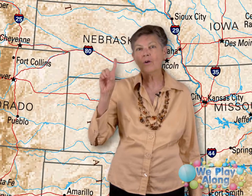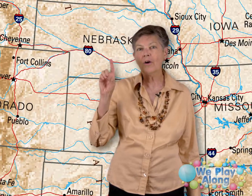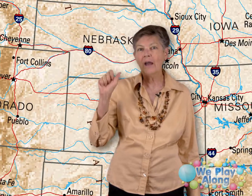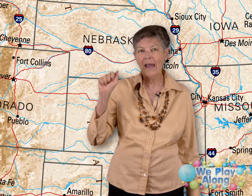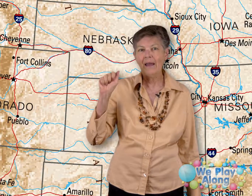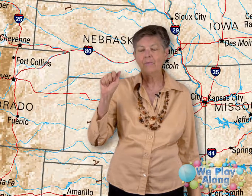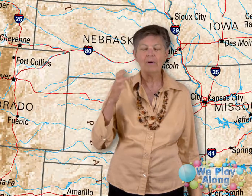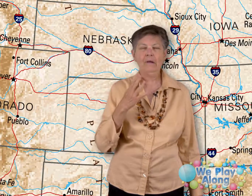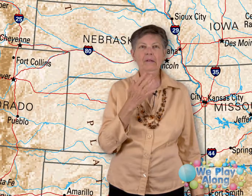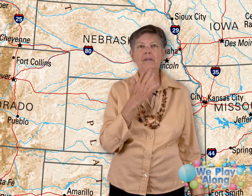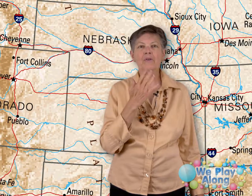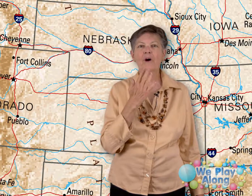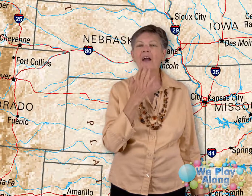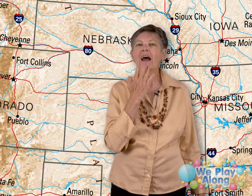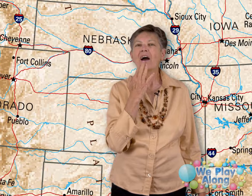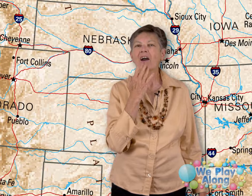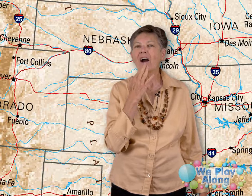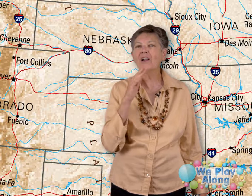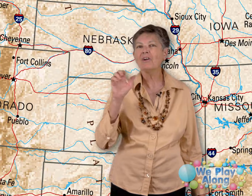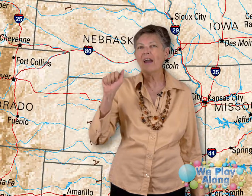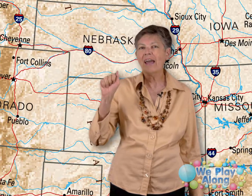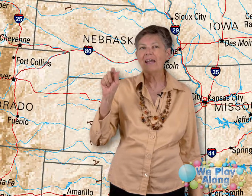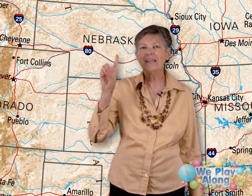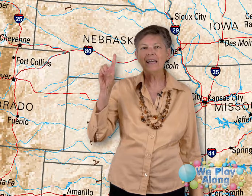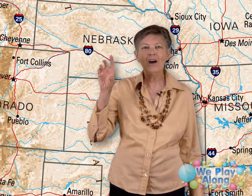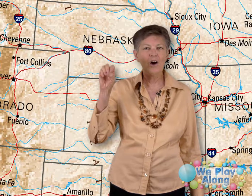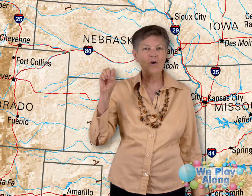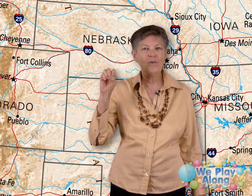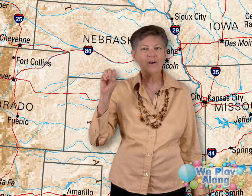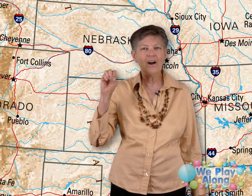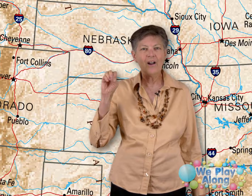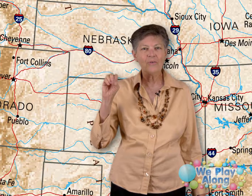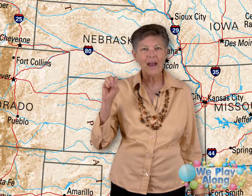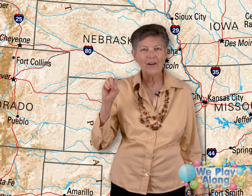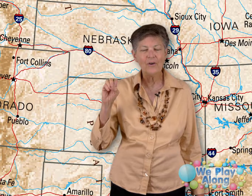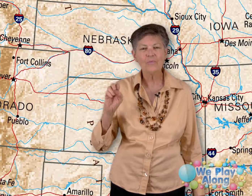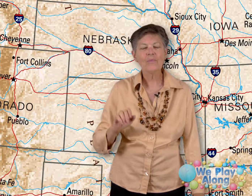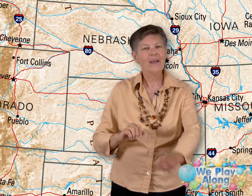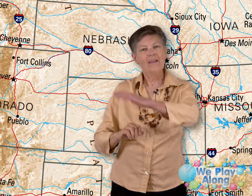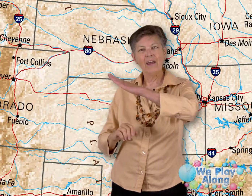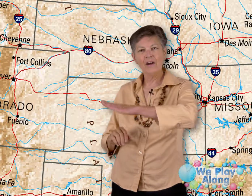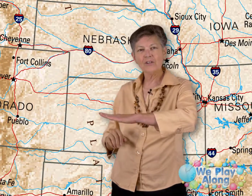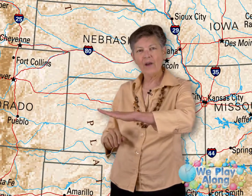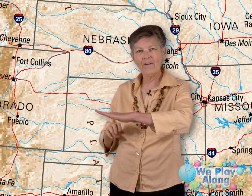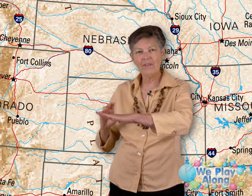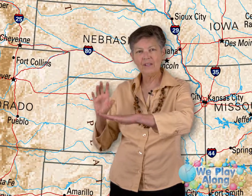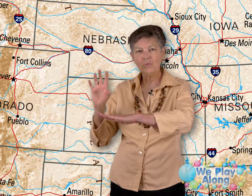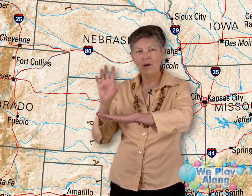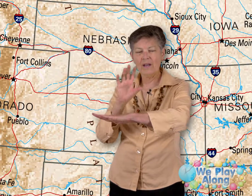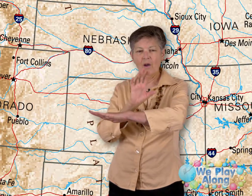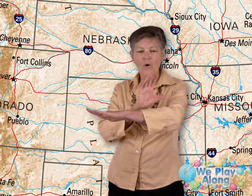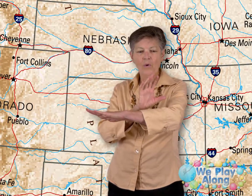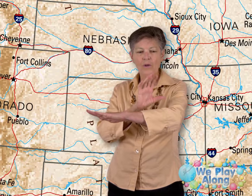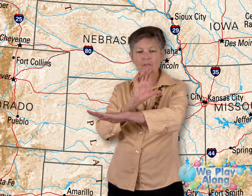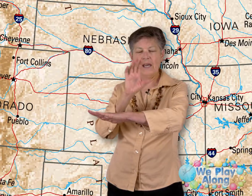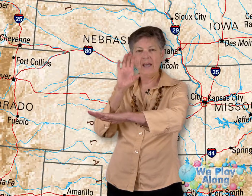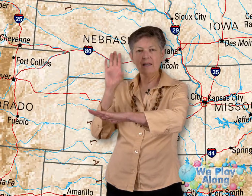color, I did it wrong. Color ADO, Colorado. They also have this one where you take a